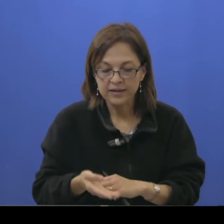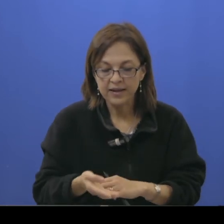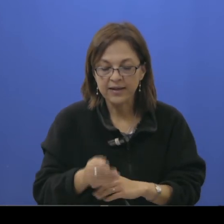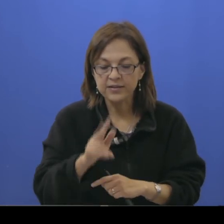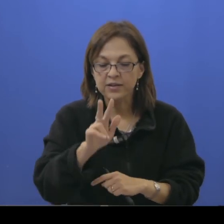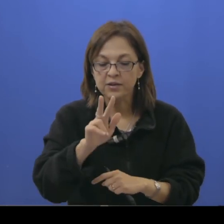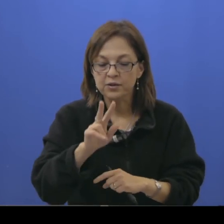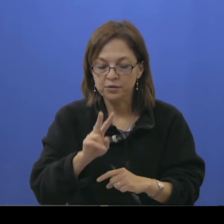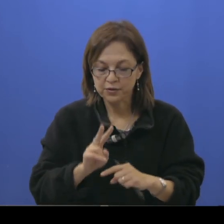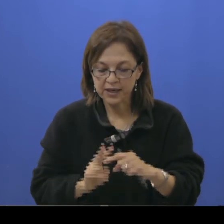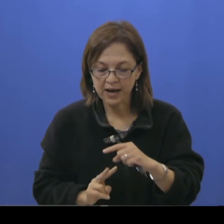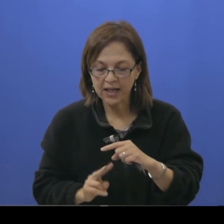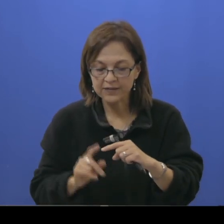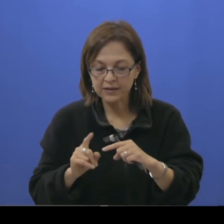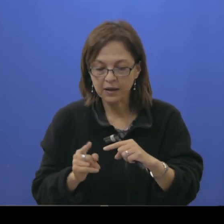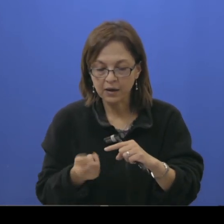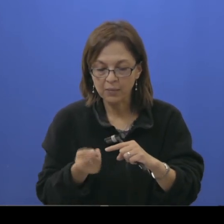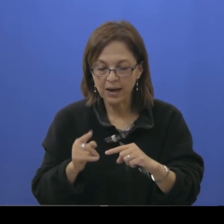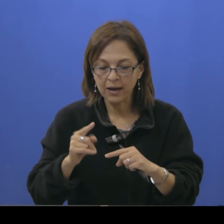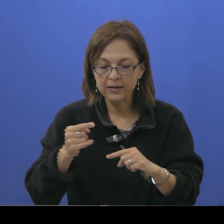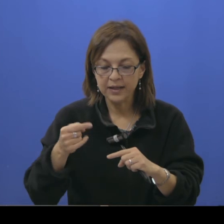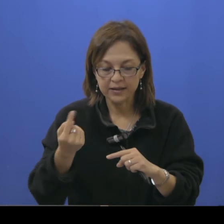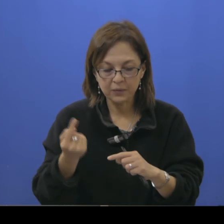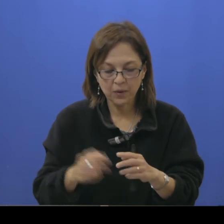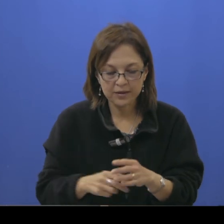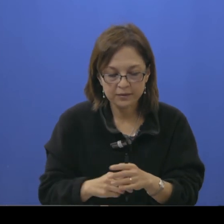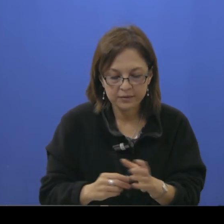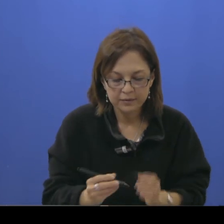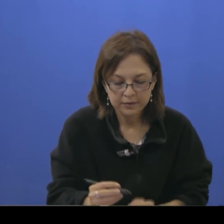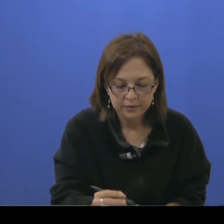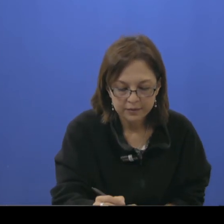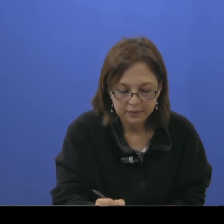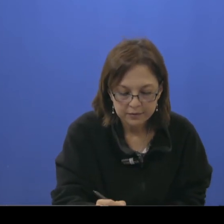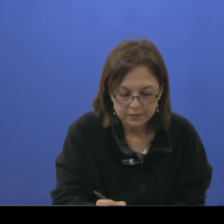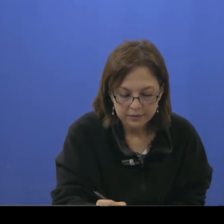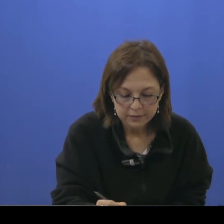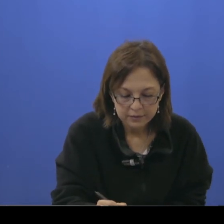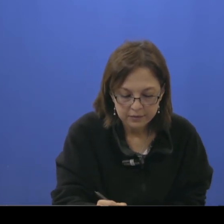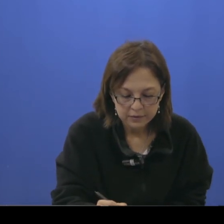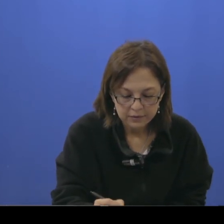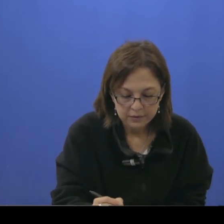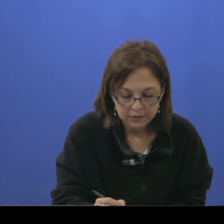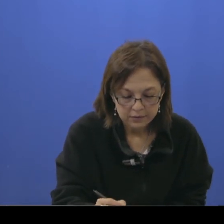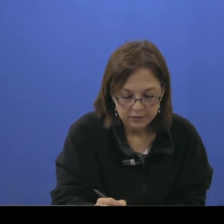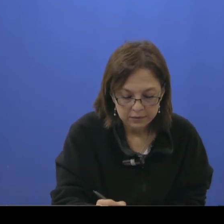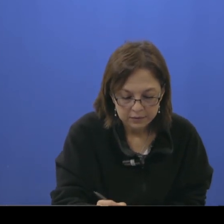The next 3/2, -1.